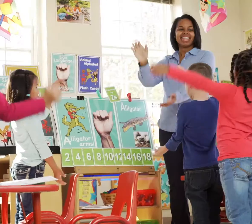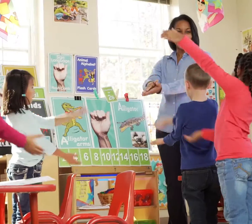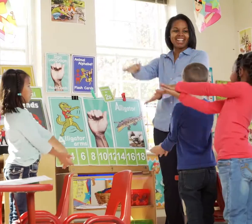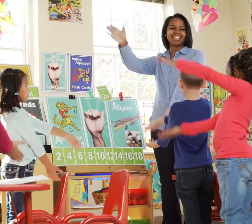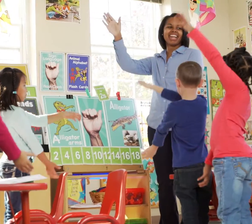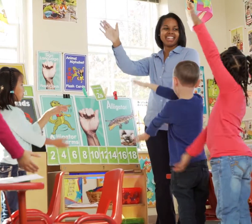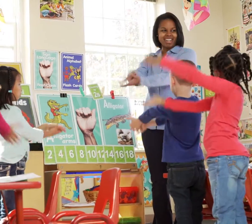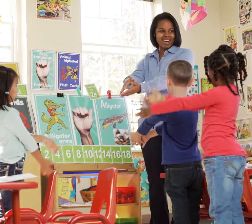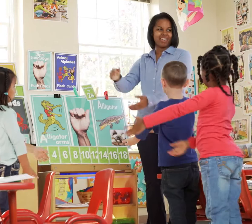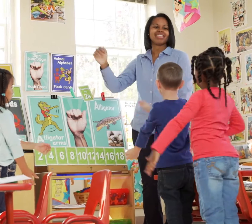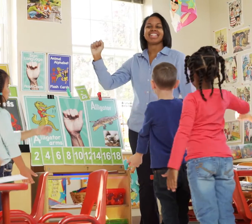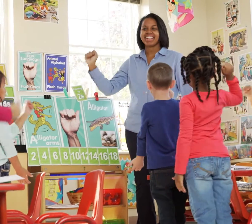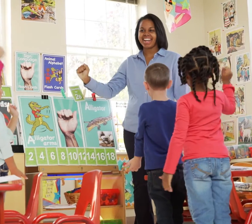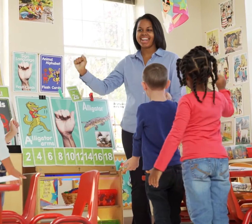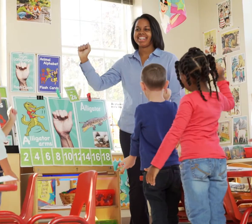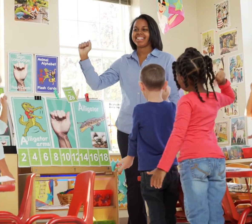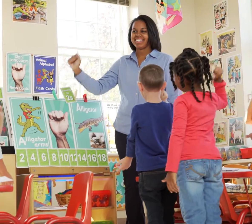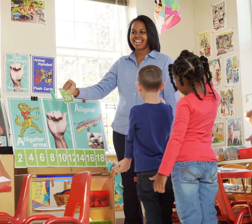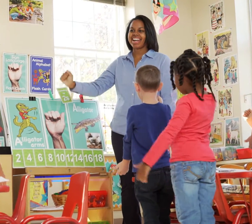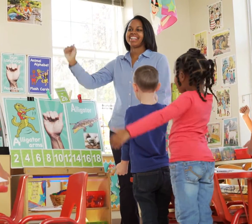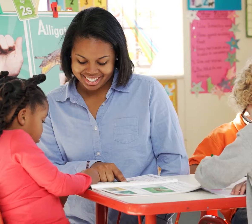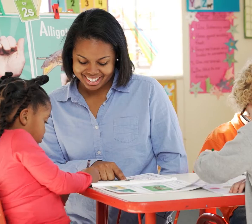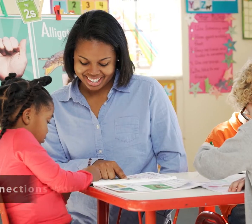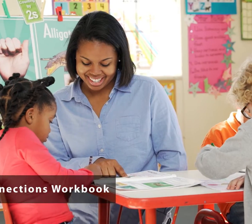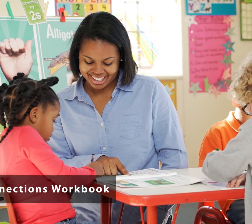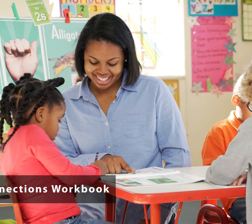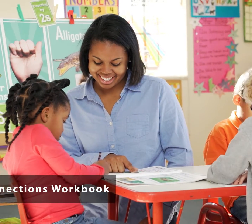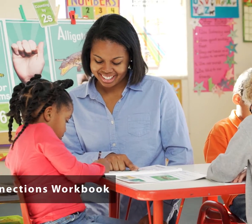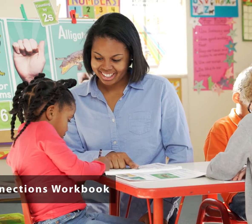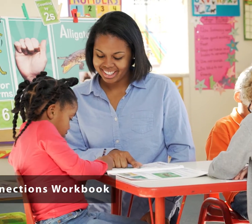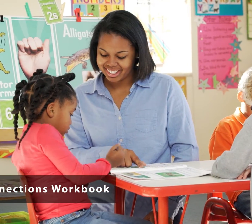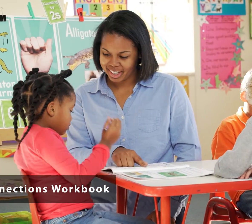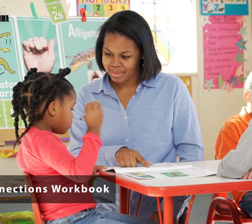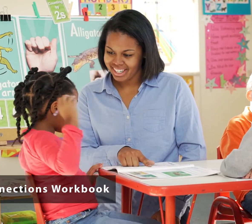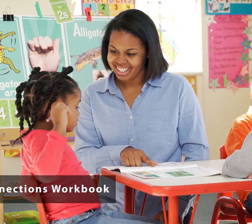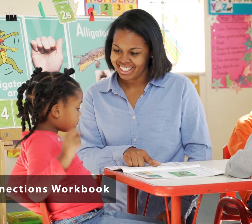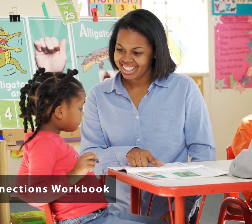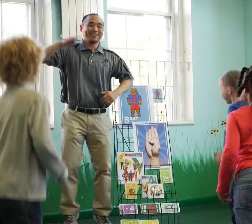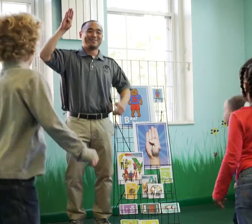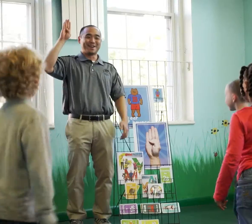Another valuable feature of this program is the ability to modify it to teach all types of learners.